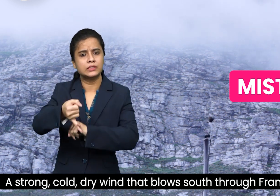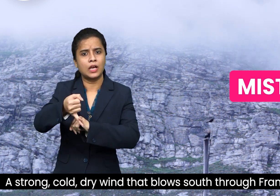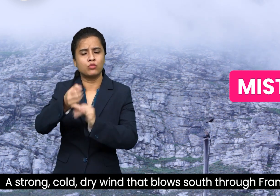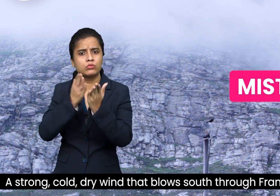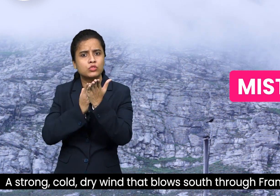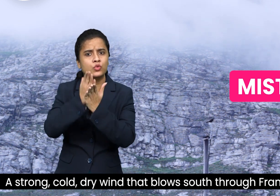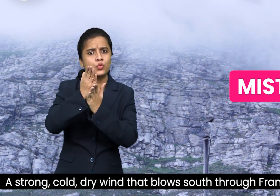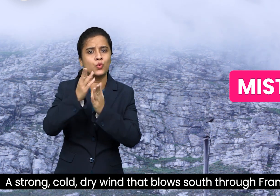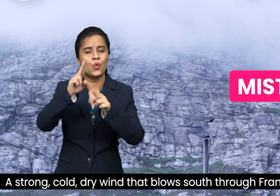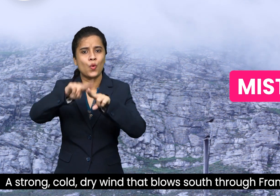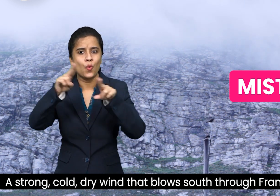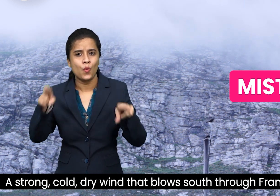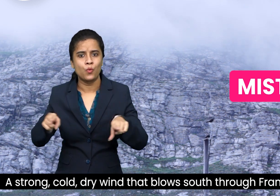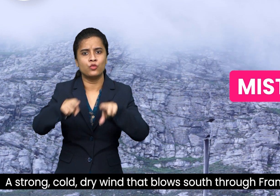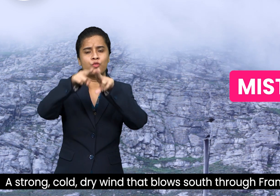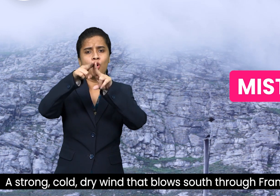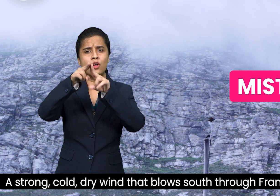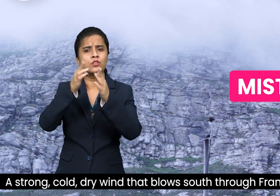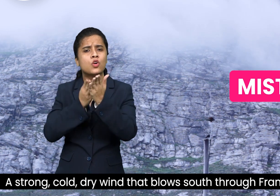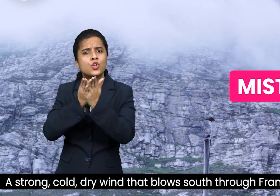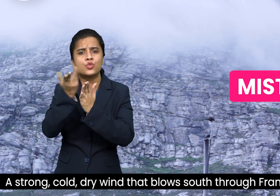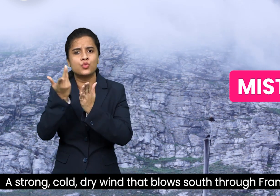through France to the Mediterranean.